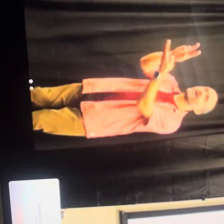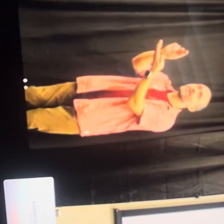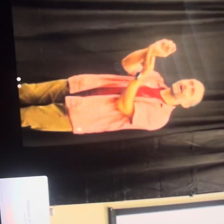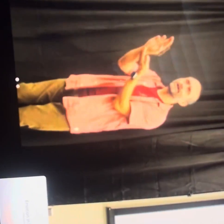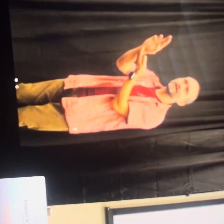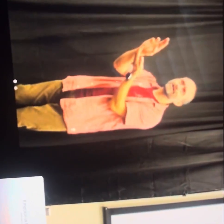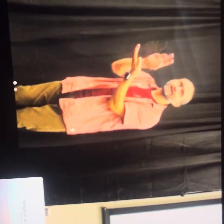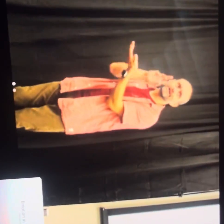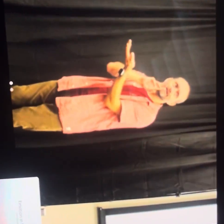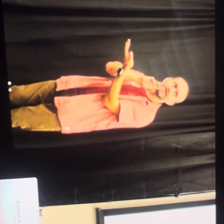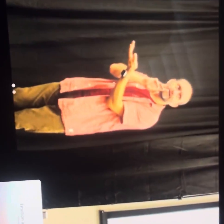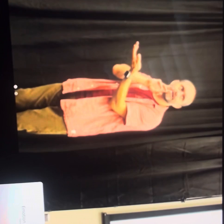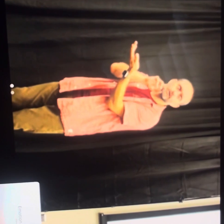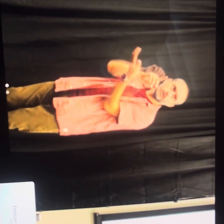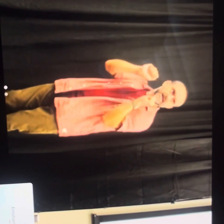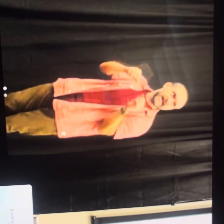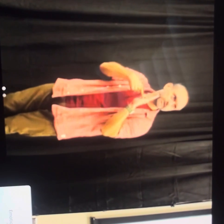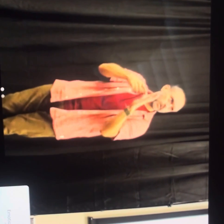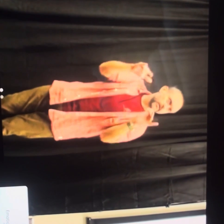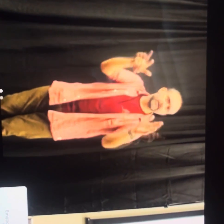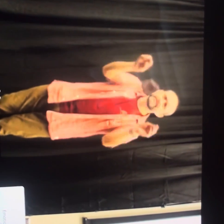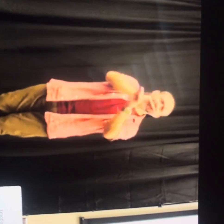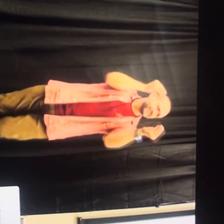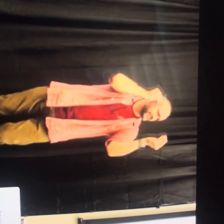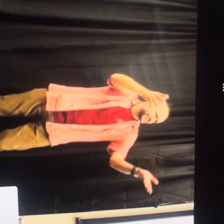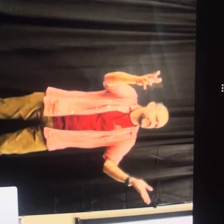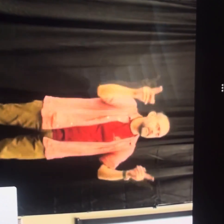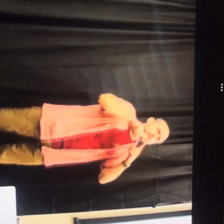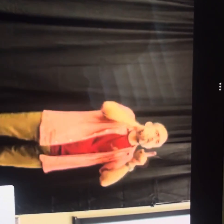important that at the end you can